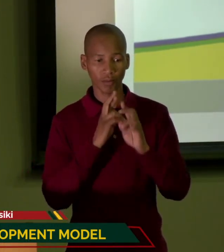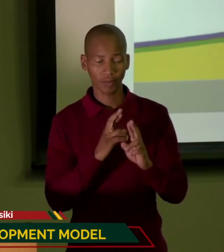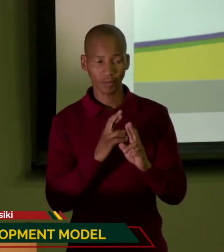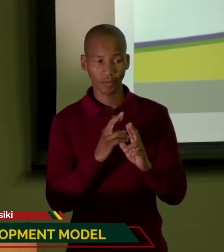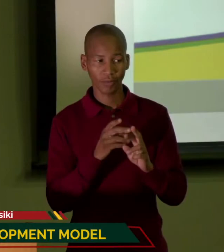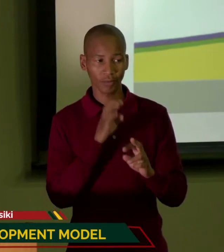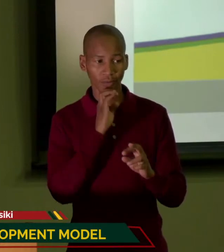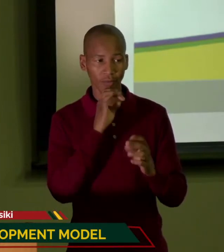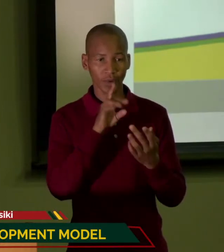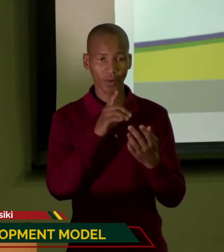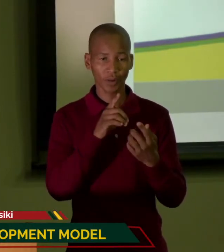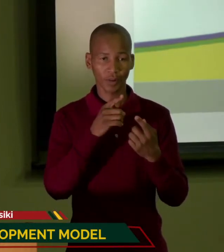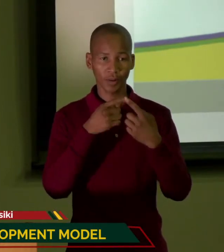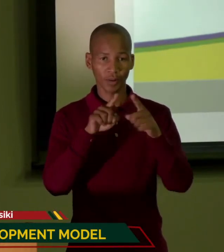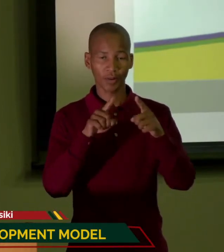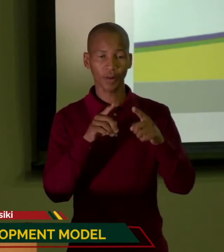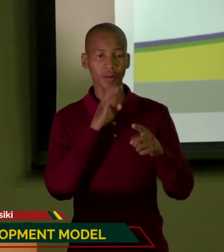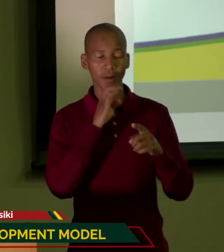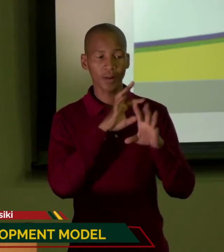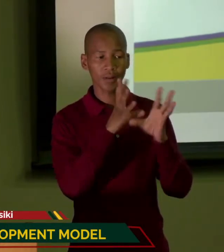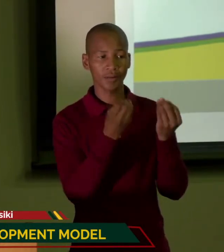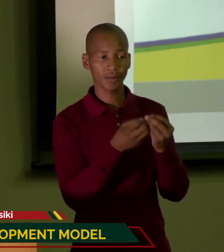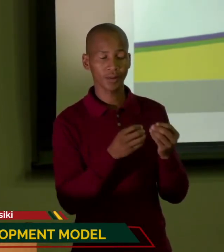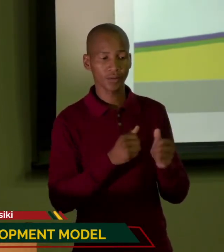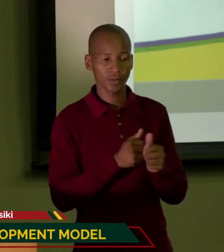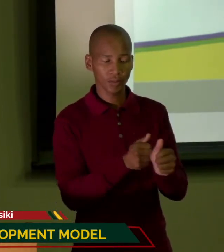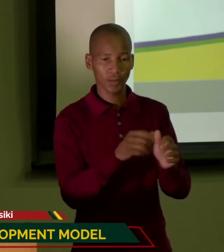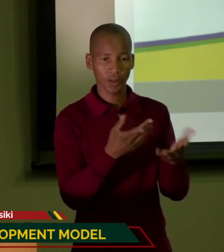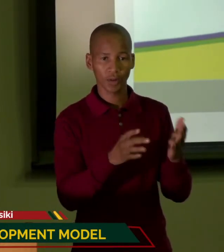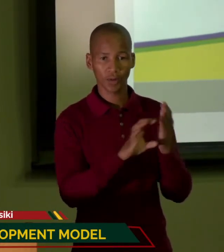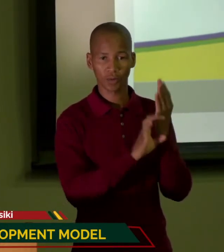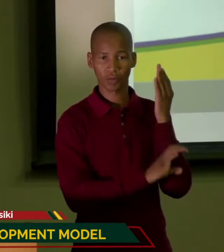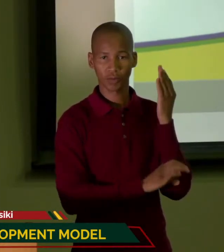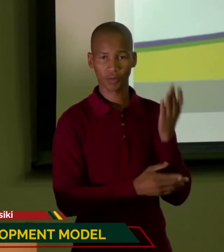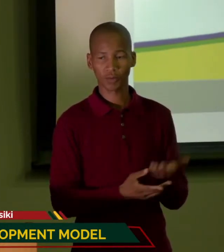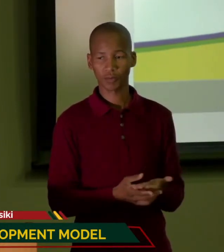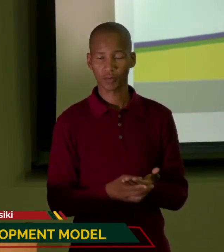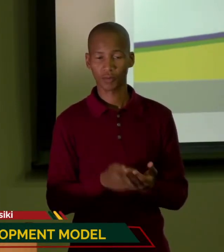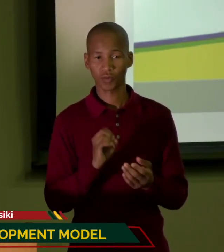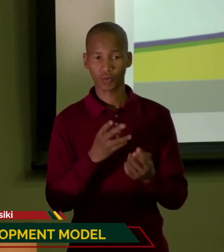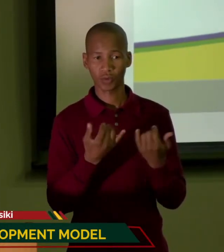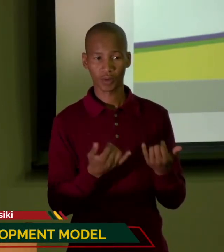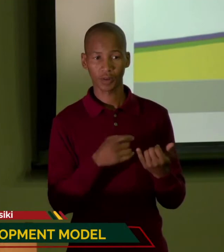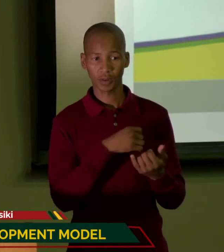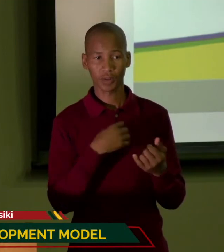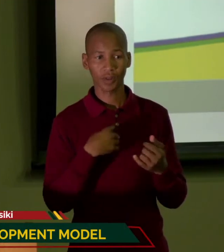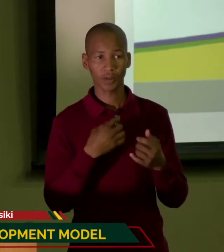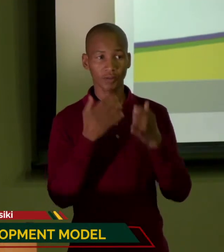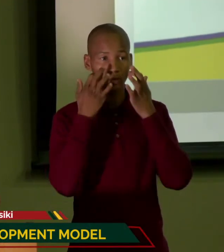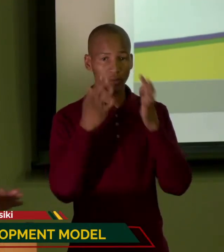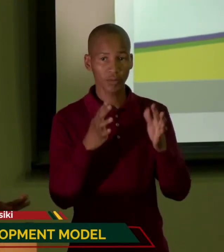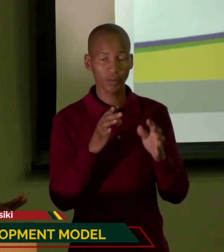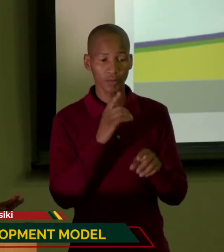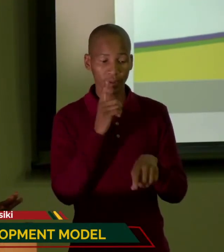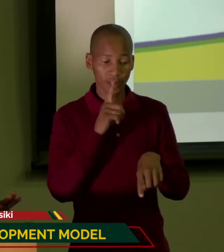has been institutionalized in the district. So we're going to reflect ukuba